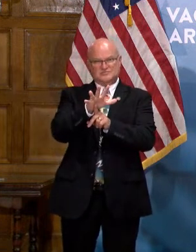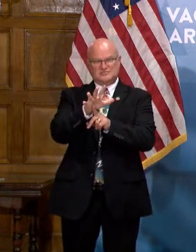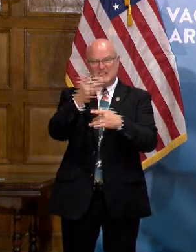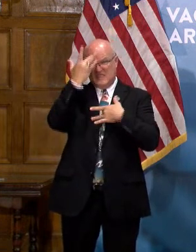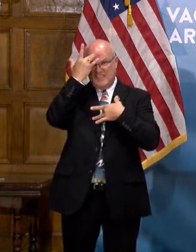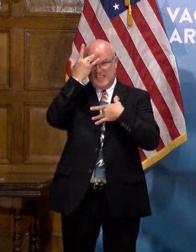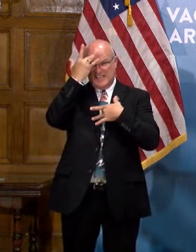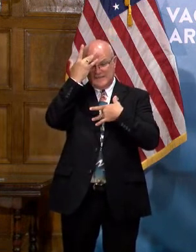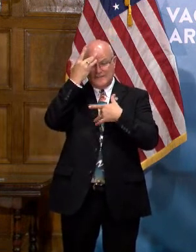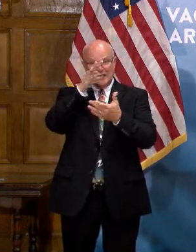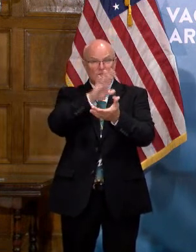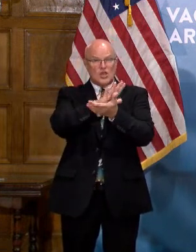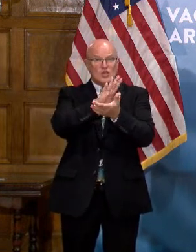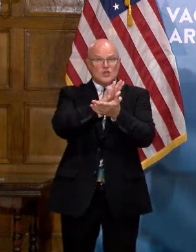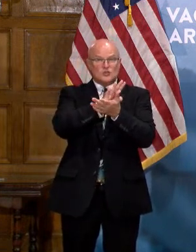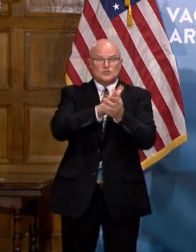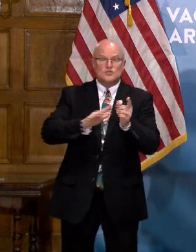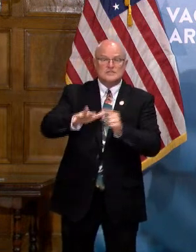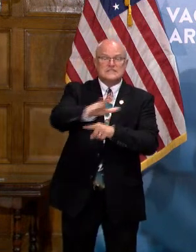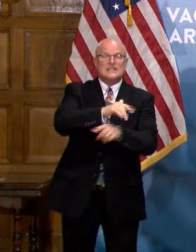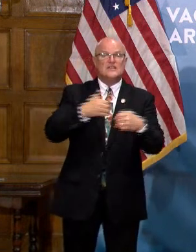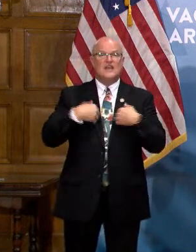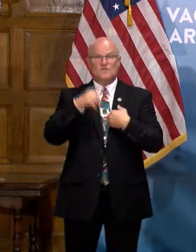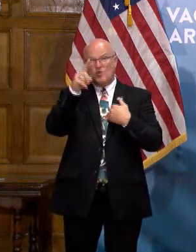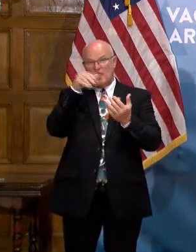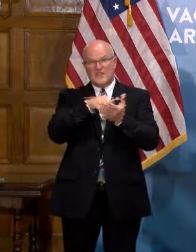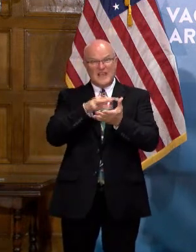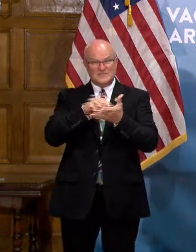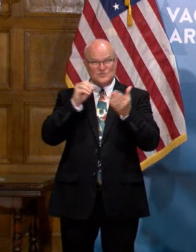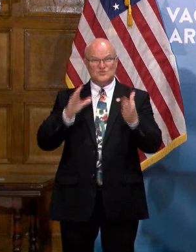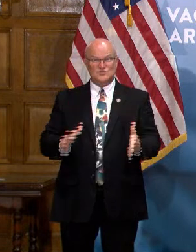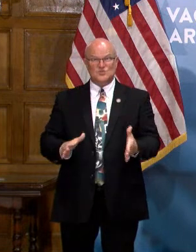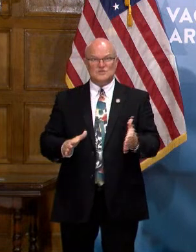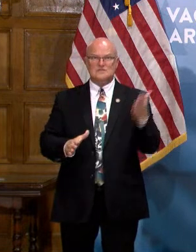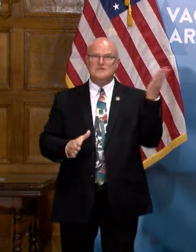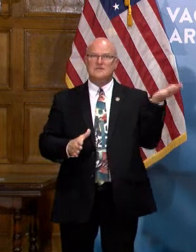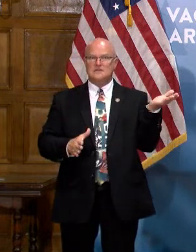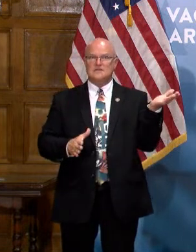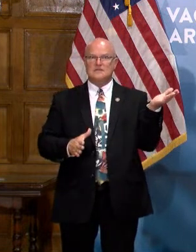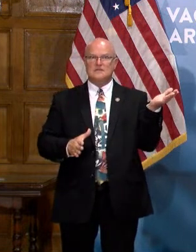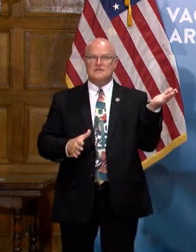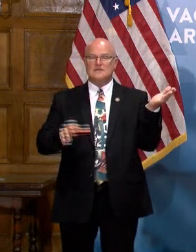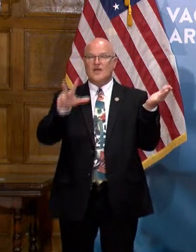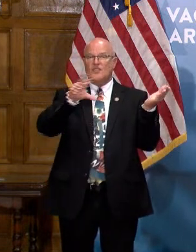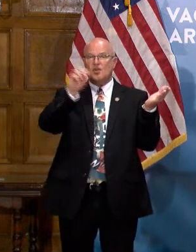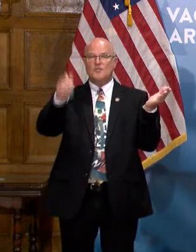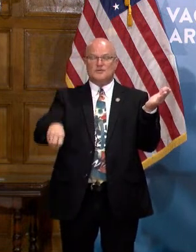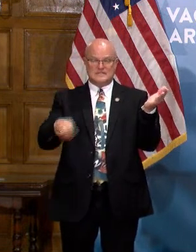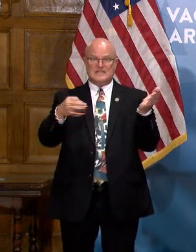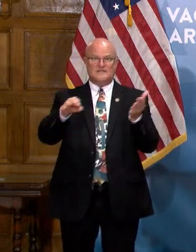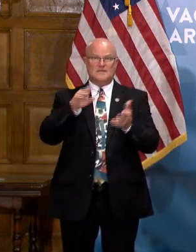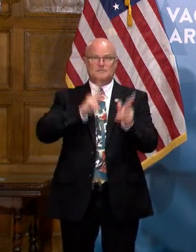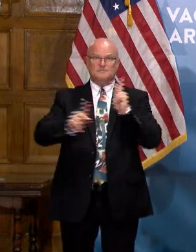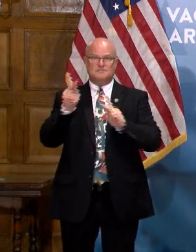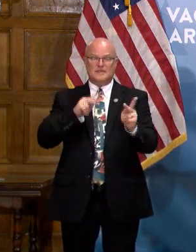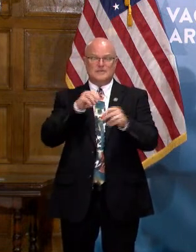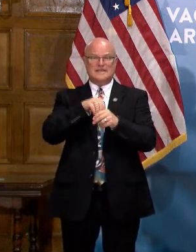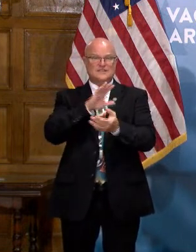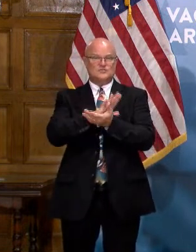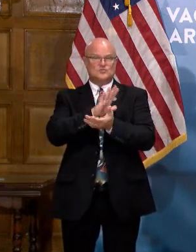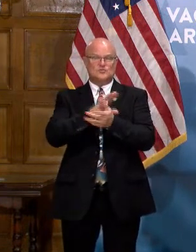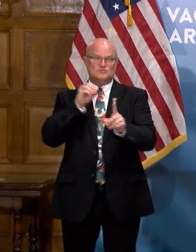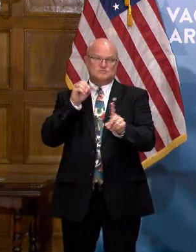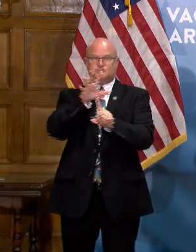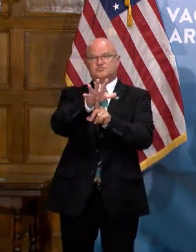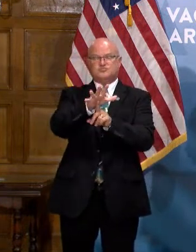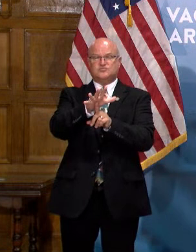in a school setting where you have 1,000 students, that is 30% of your population that will be